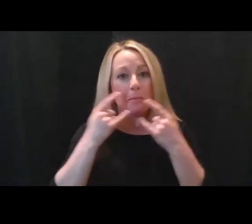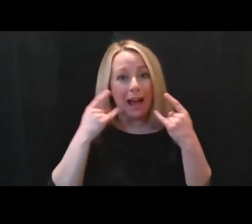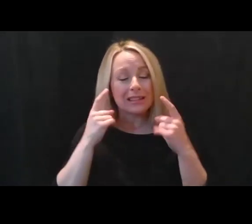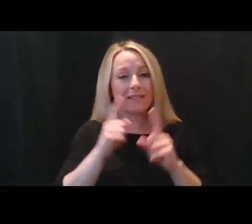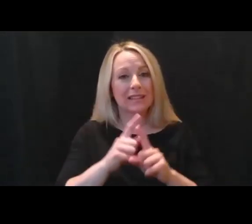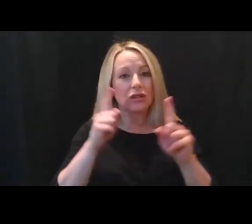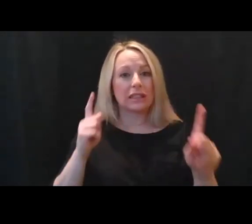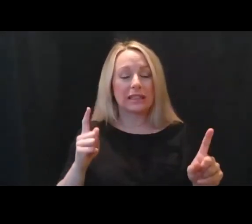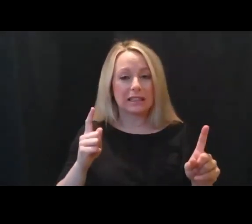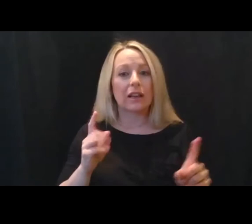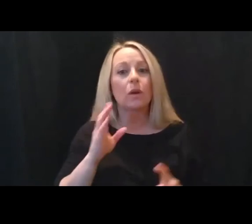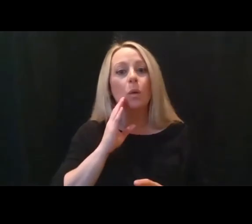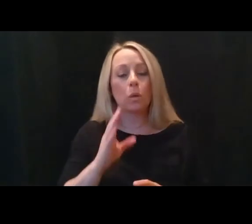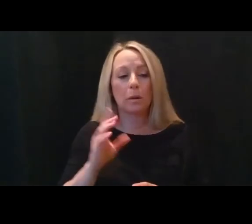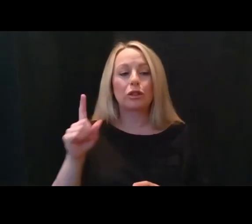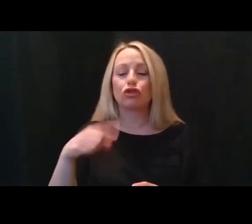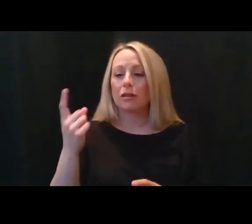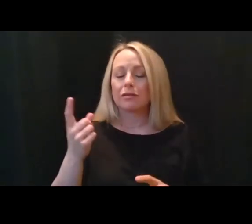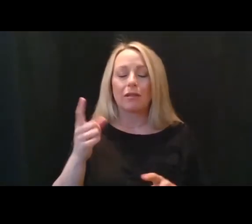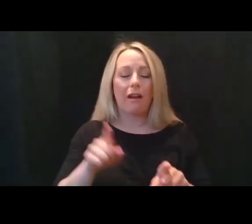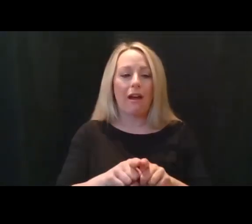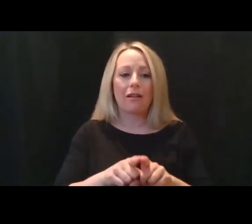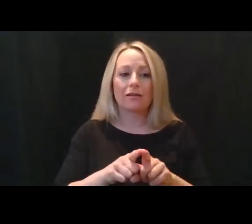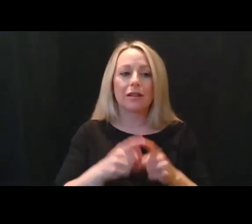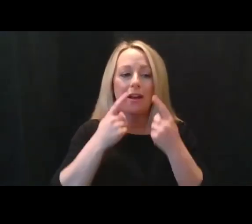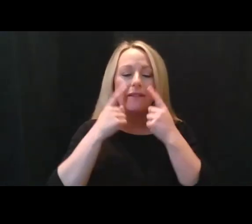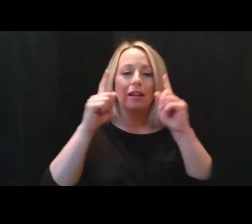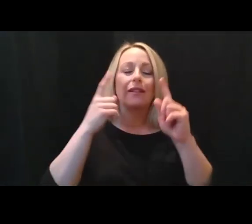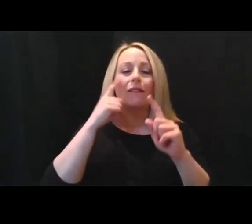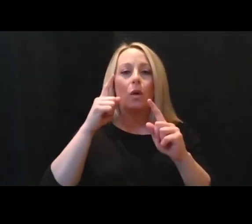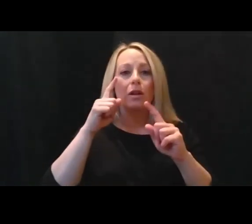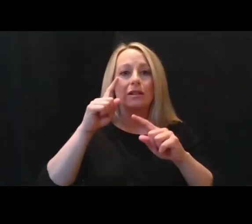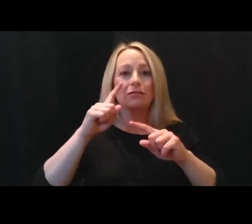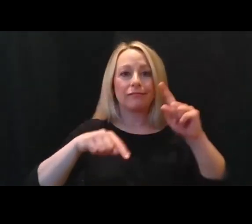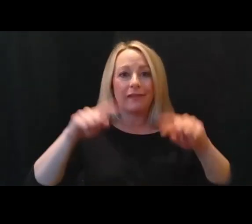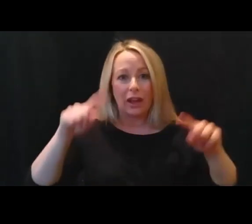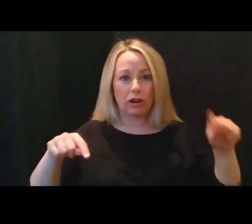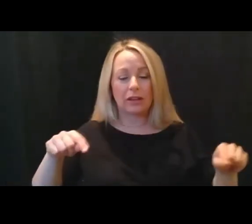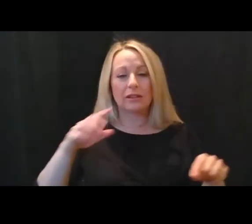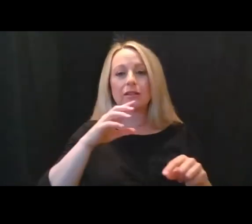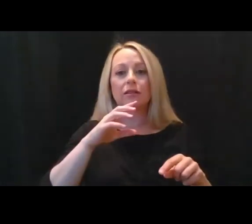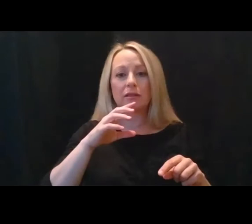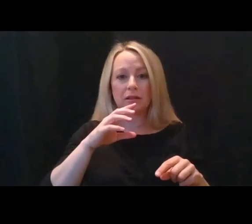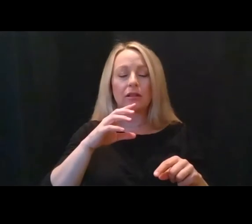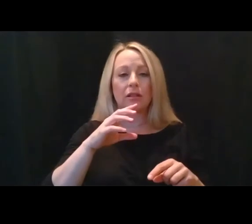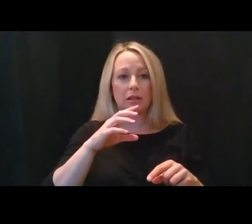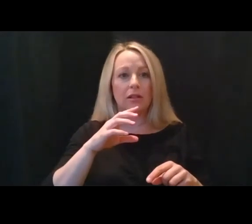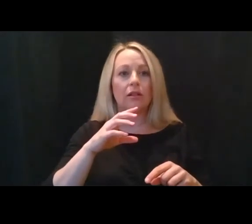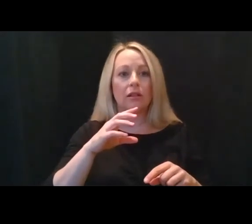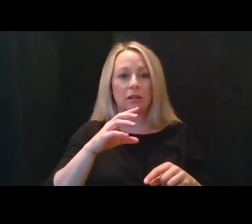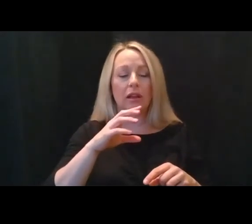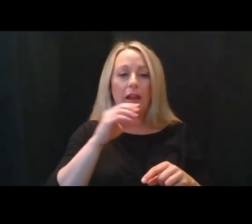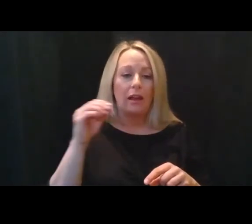distancing will be just as effective for variants as for the progenitor or wild type